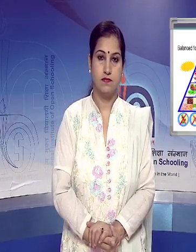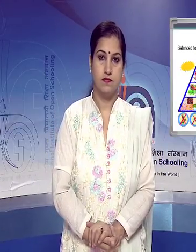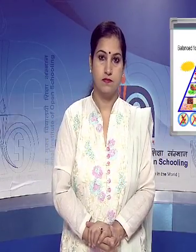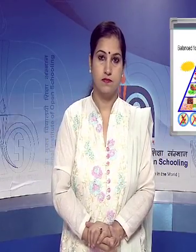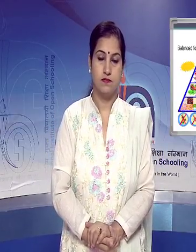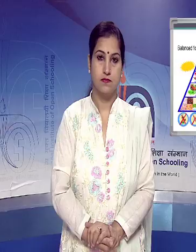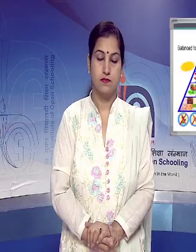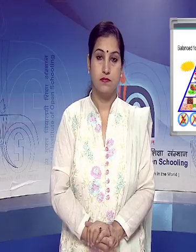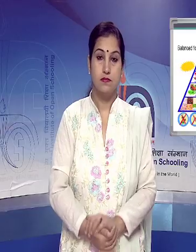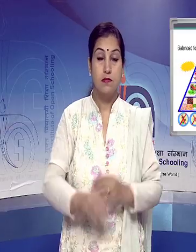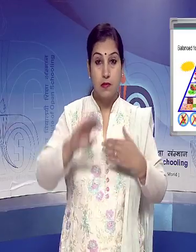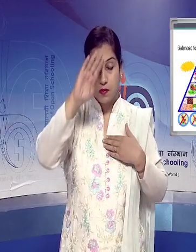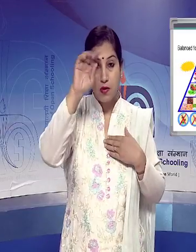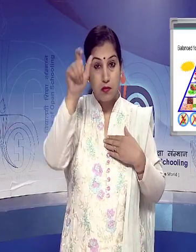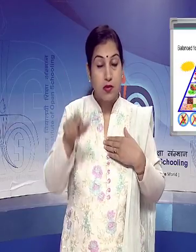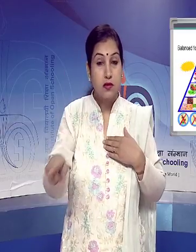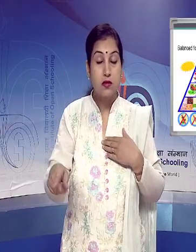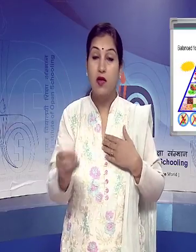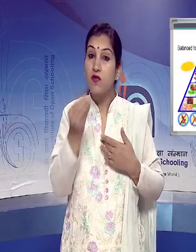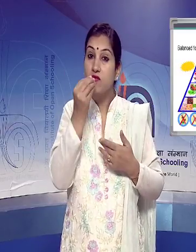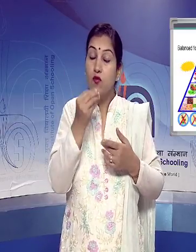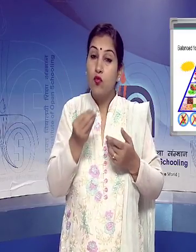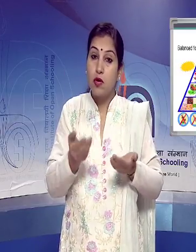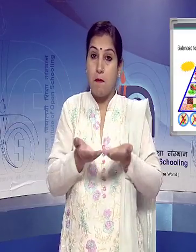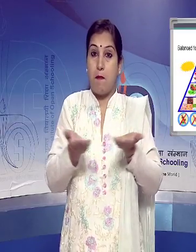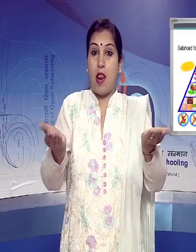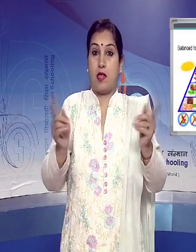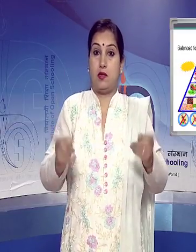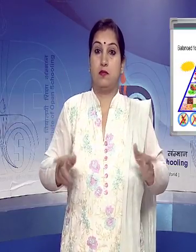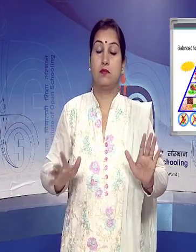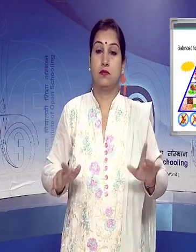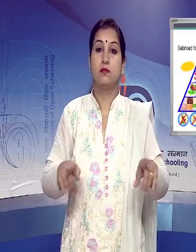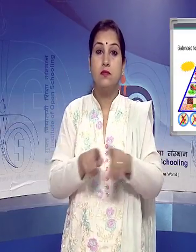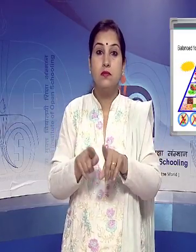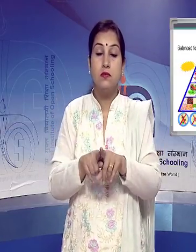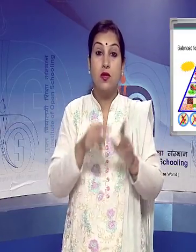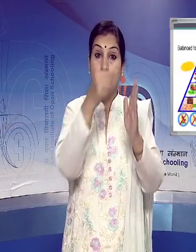Give the patient a proper and balanced diet as advised by the doctor.